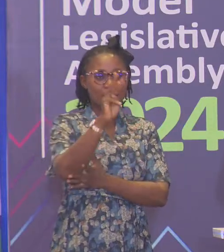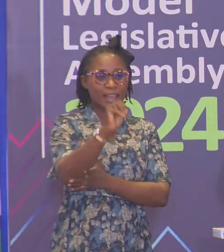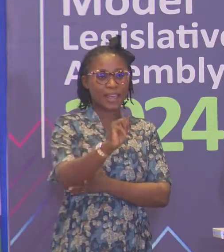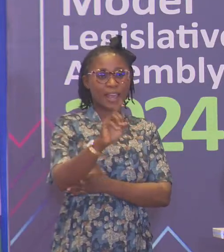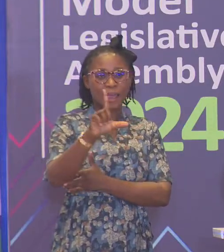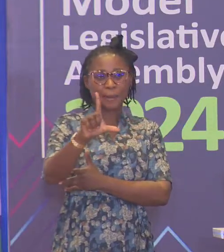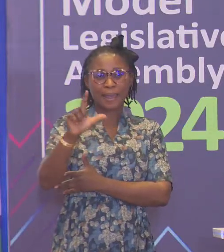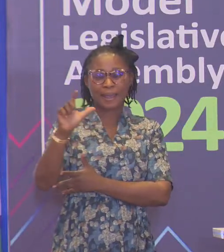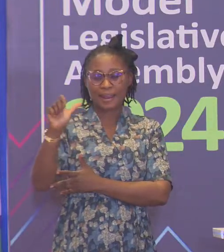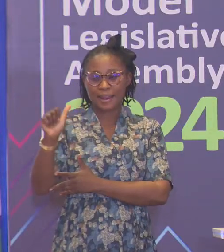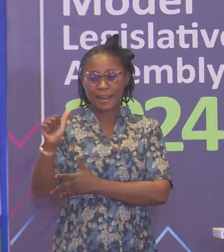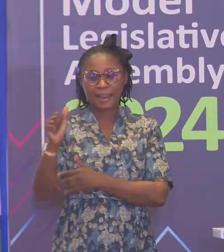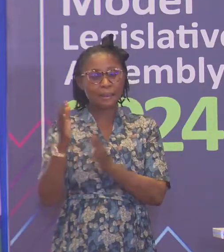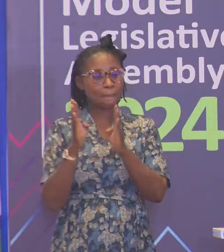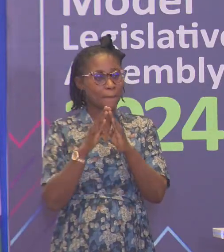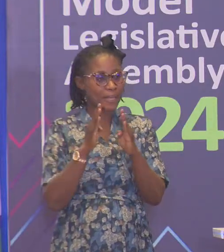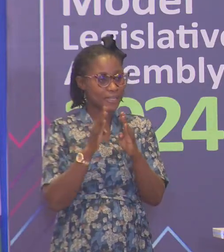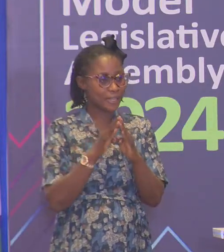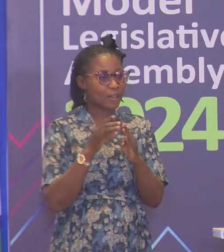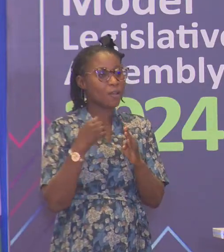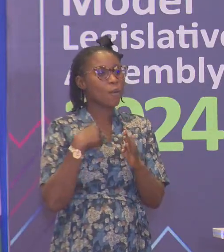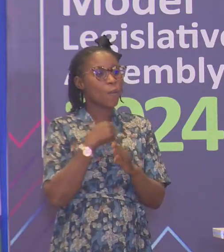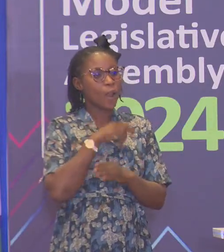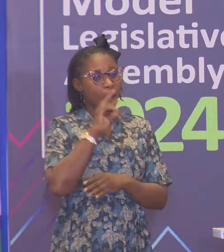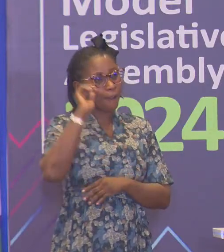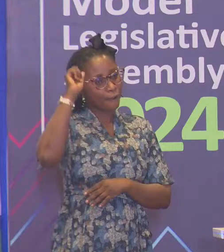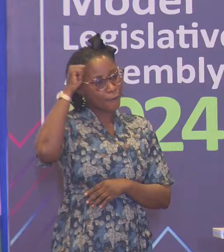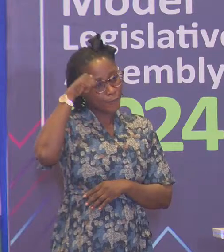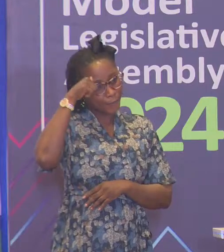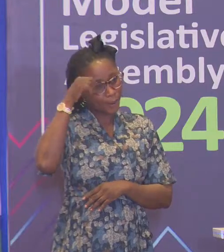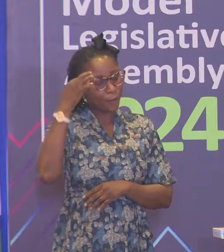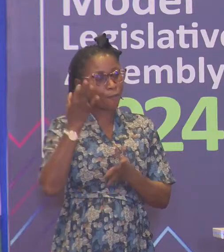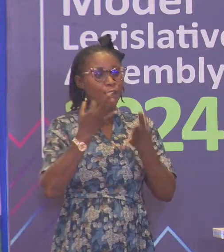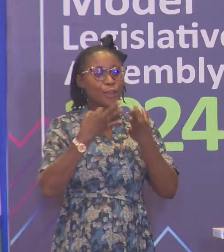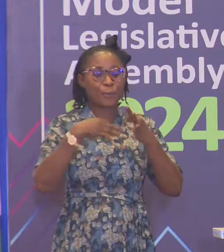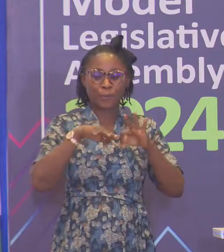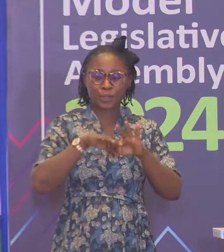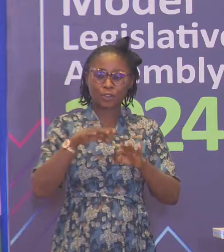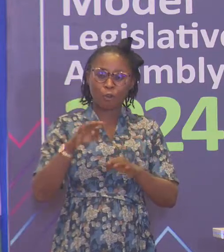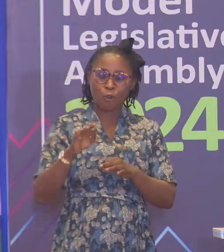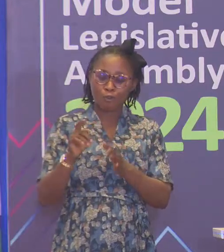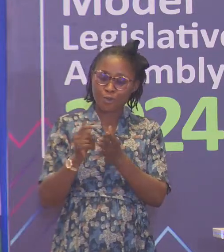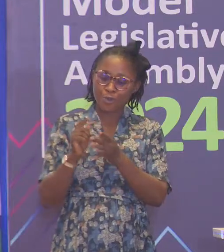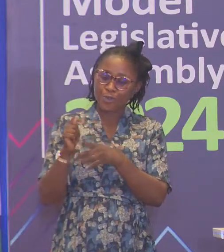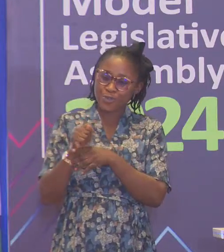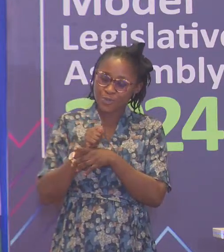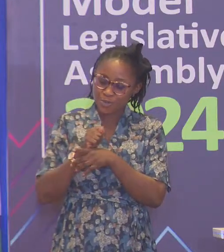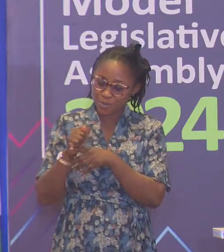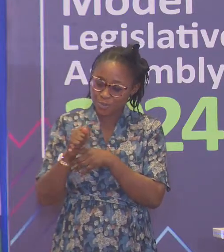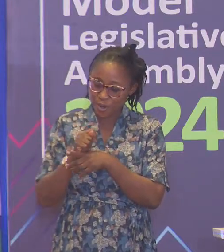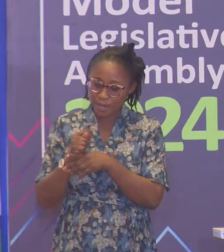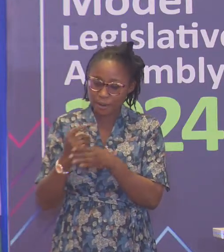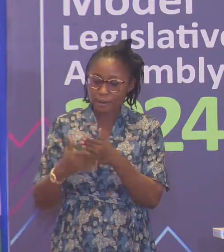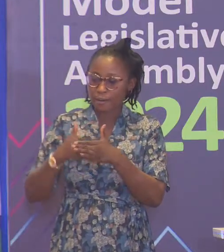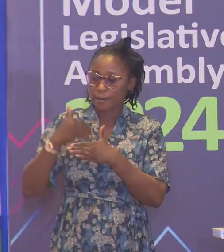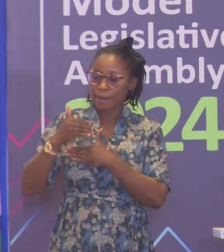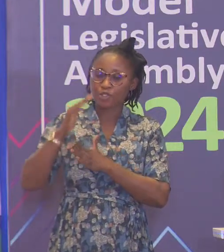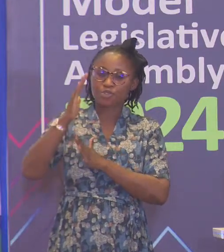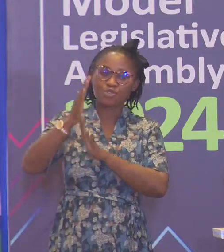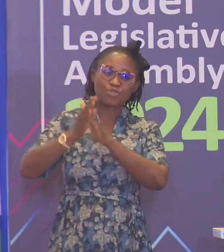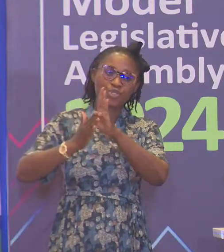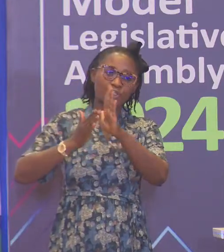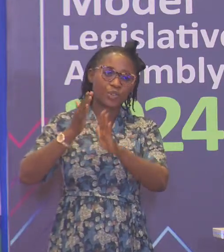Assembly session, we are reminded of the importance of nurturing the next generation of Nigerian